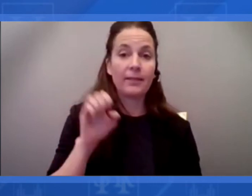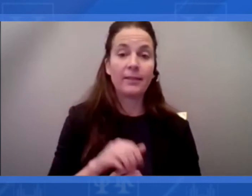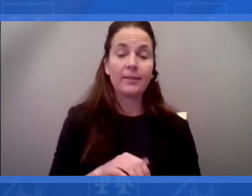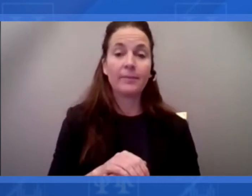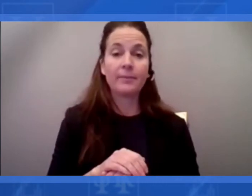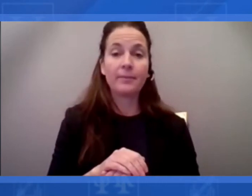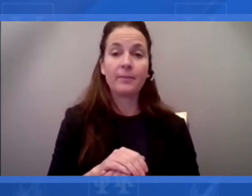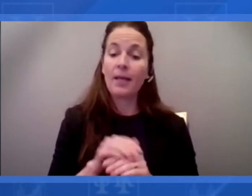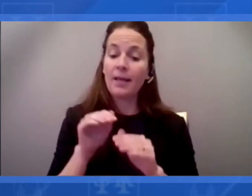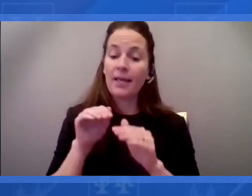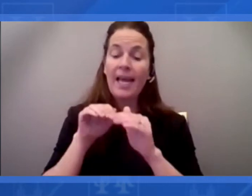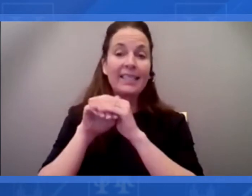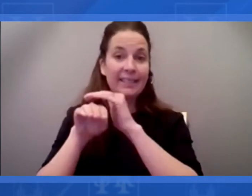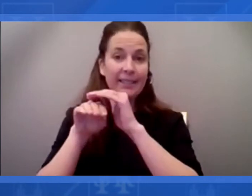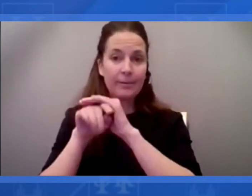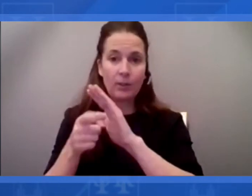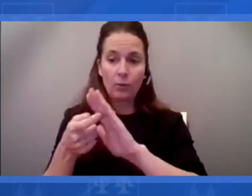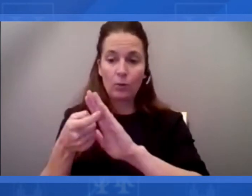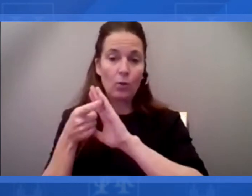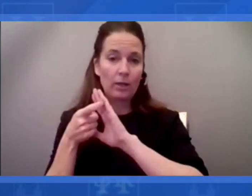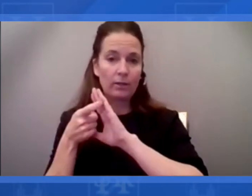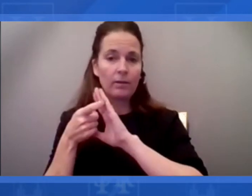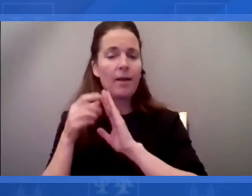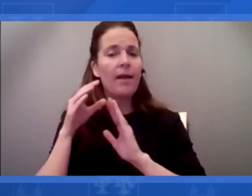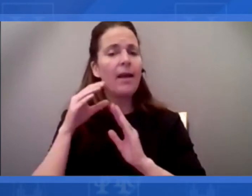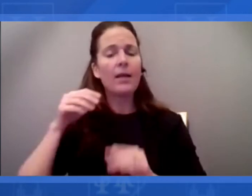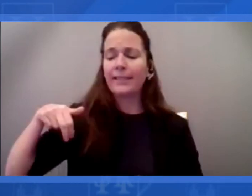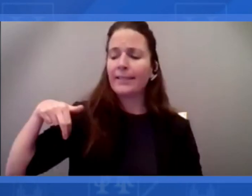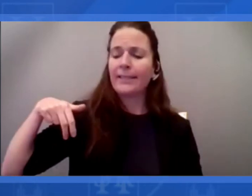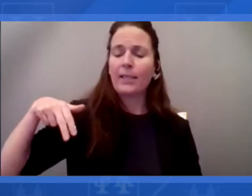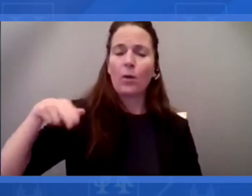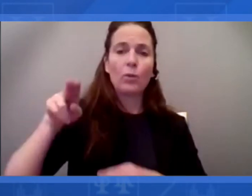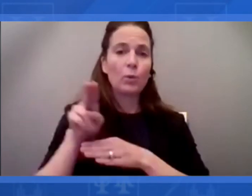and right-of-ways for sidewalk users.